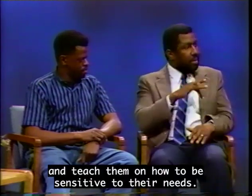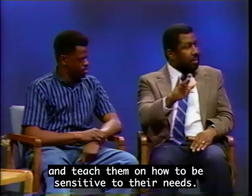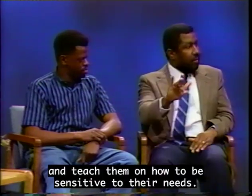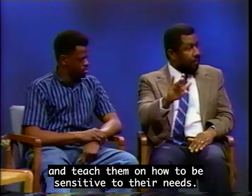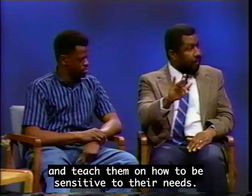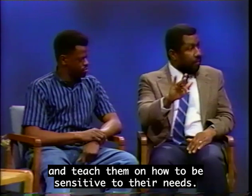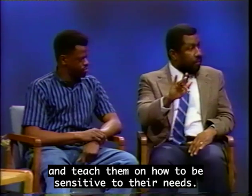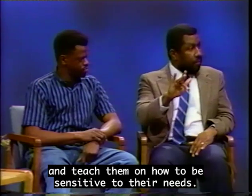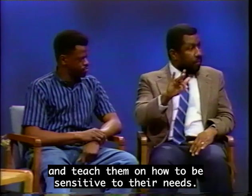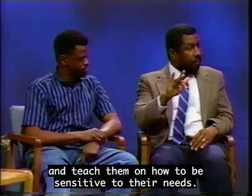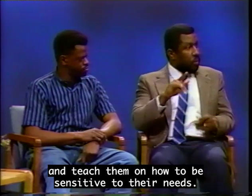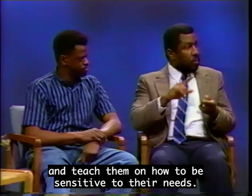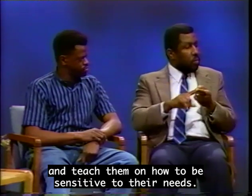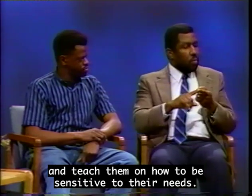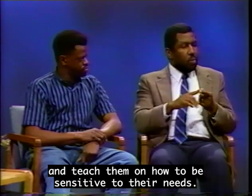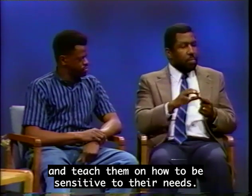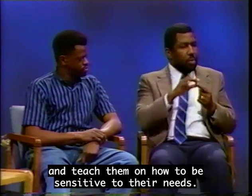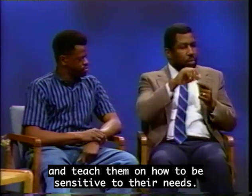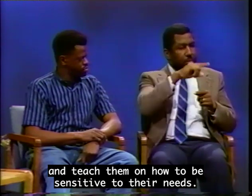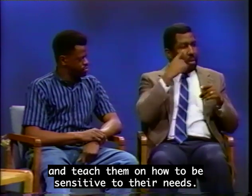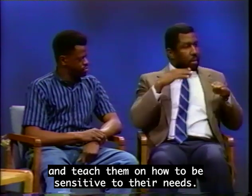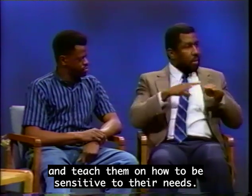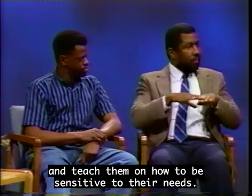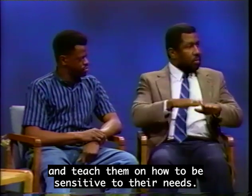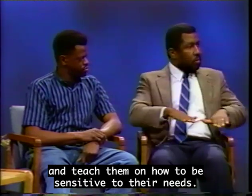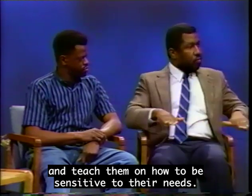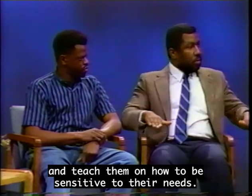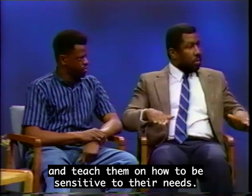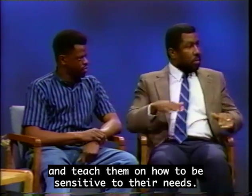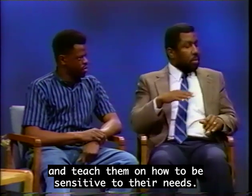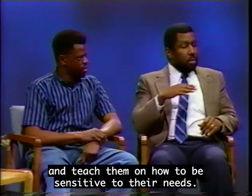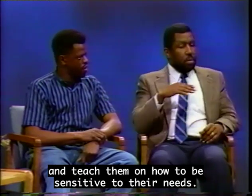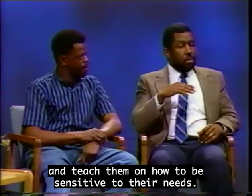and teach them on how to be sensitive to their needs.